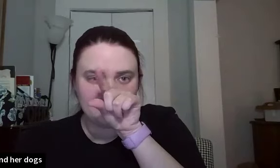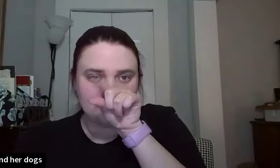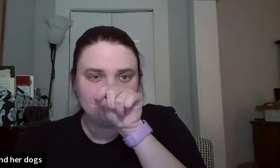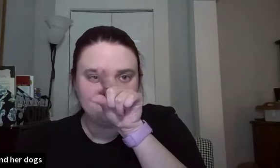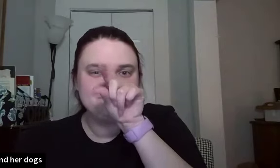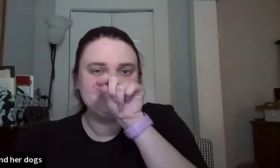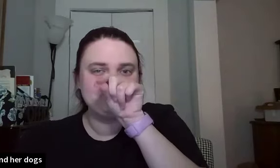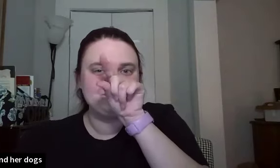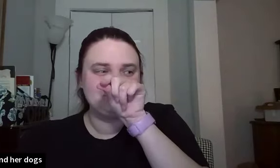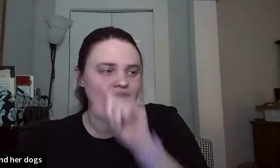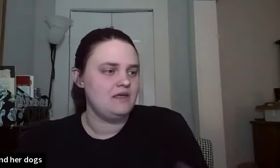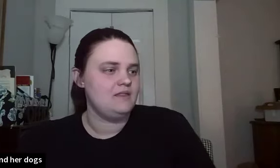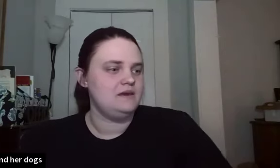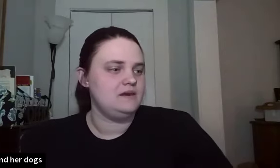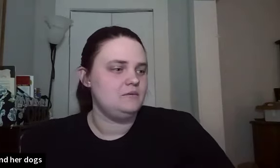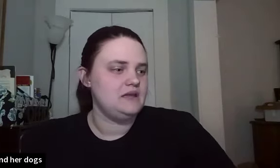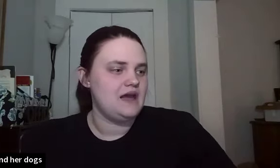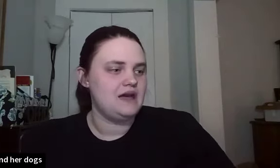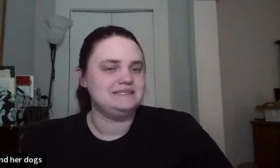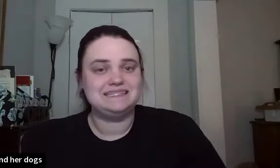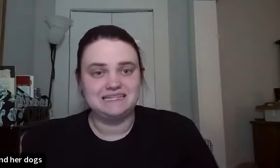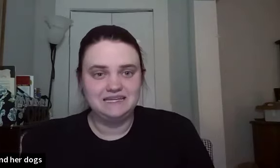Bird. Then we had snake.